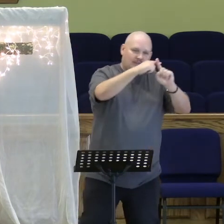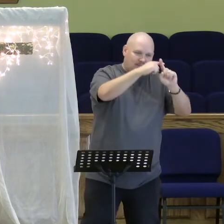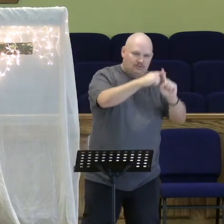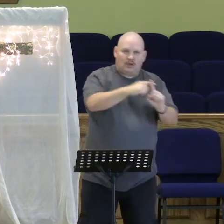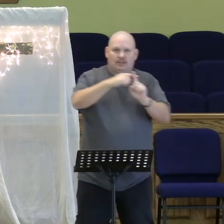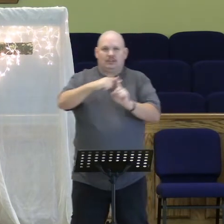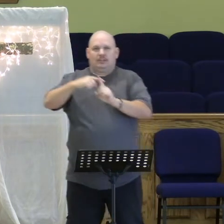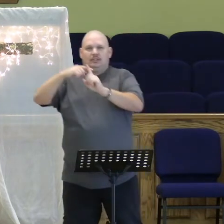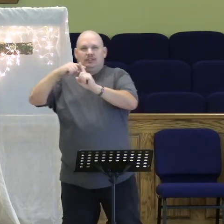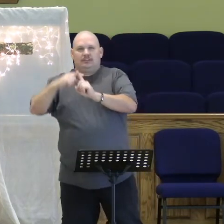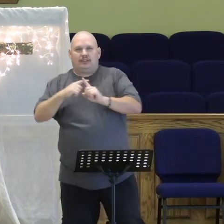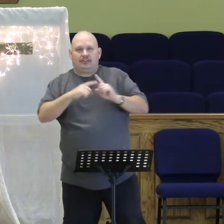before.